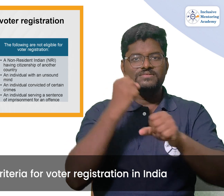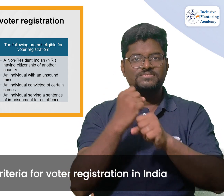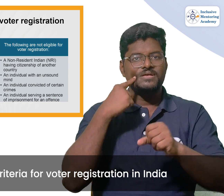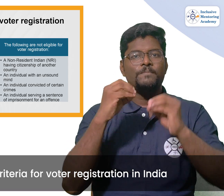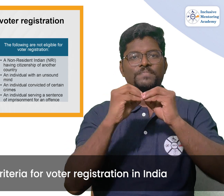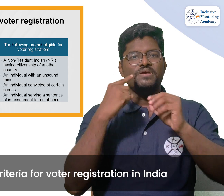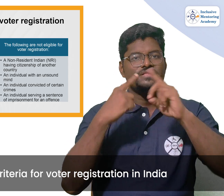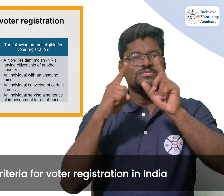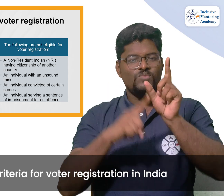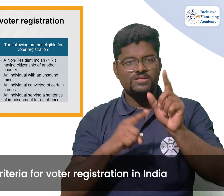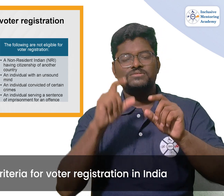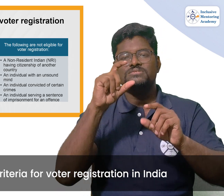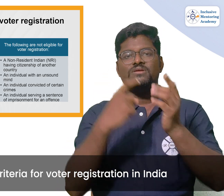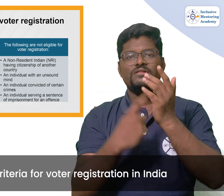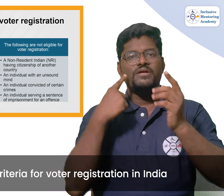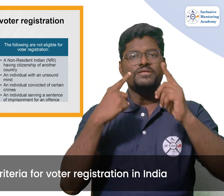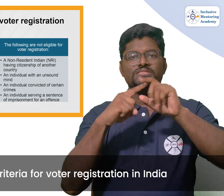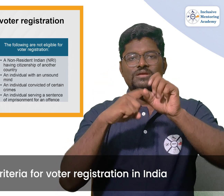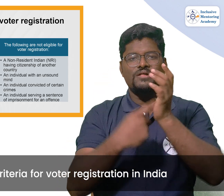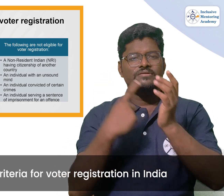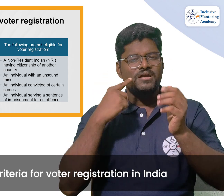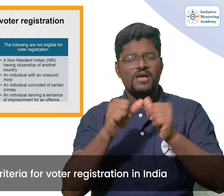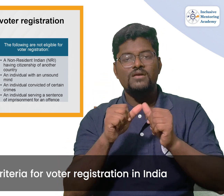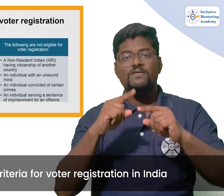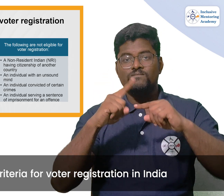Eligibility criteria for voter registration in India.